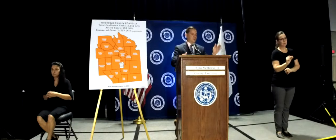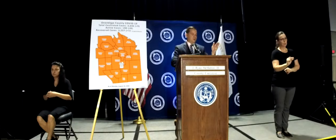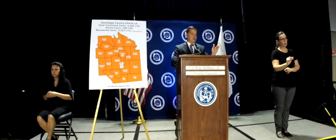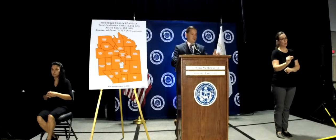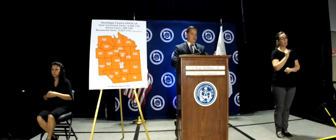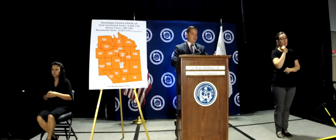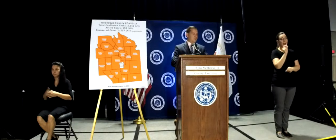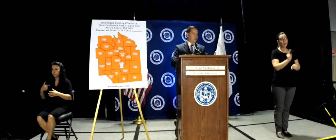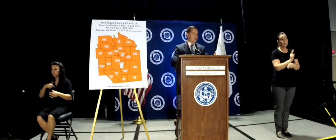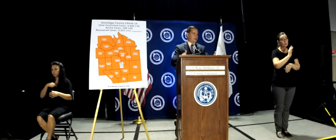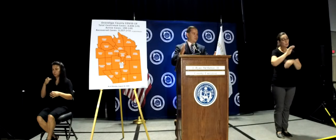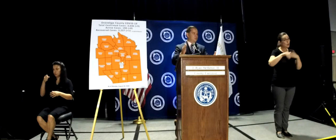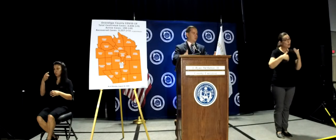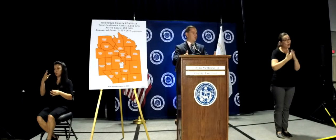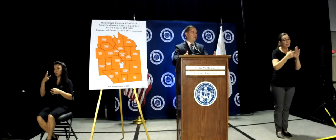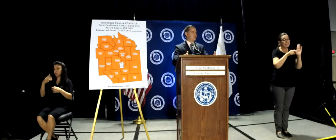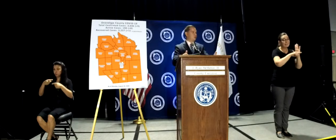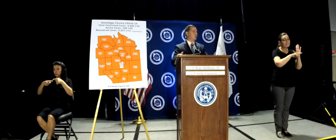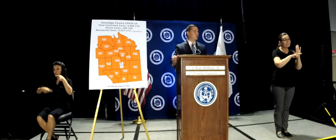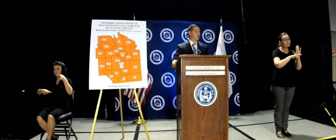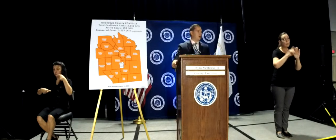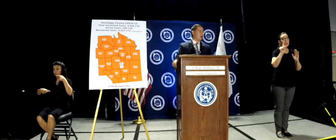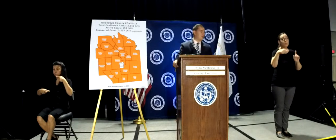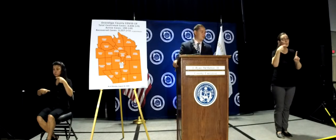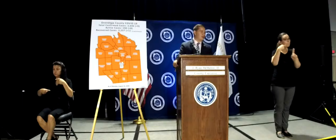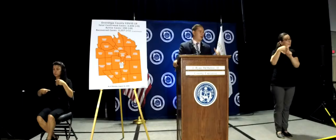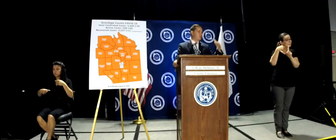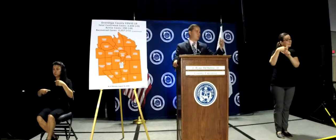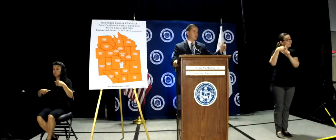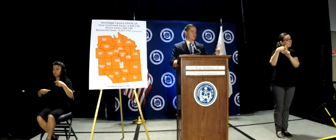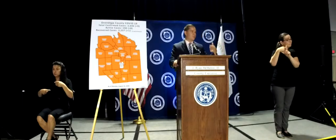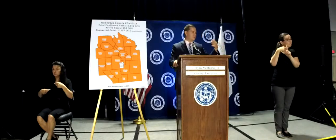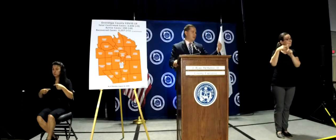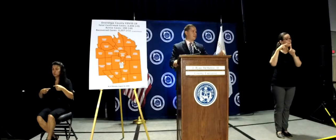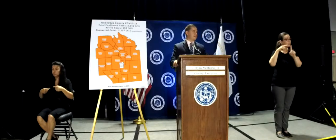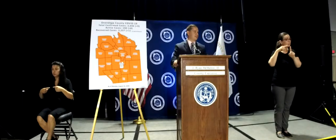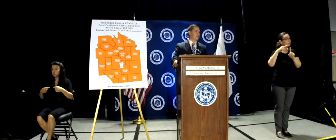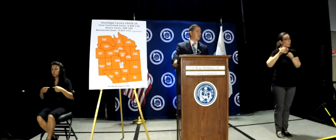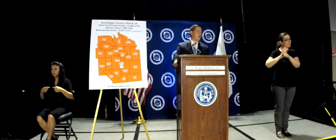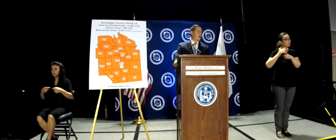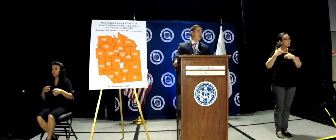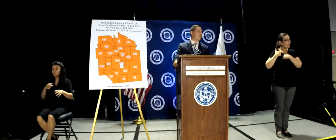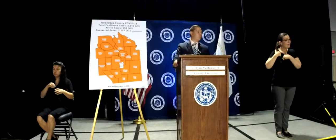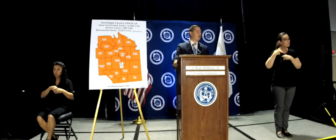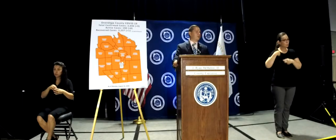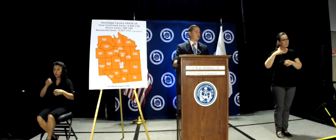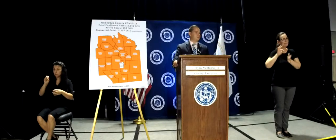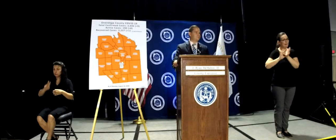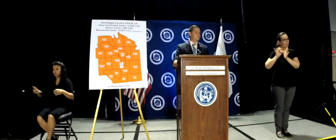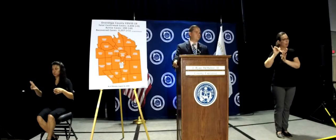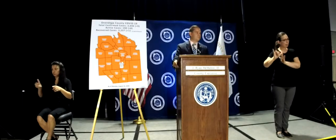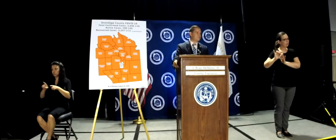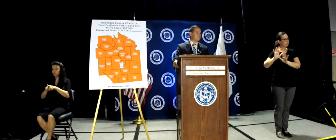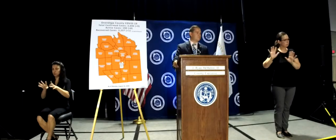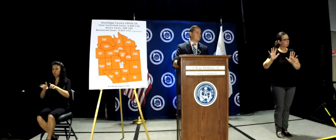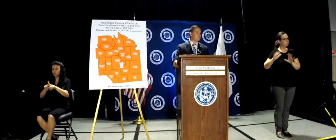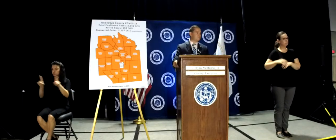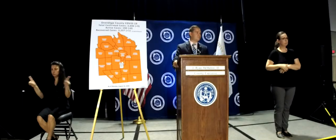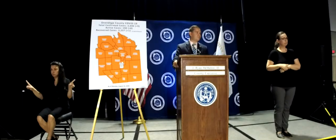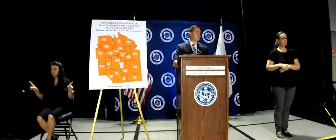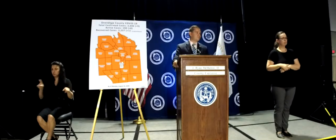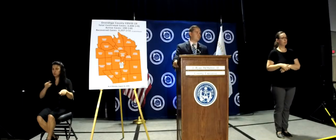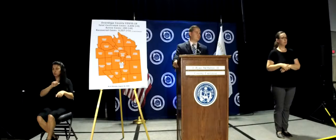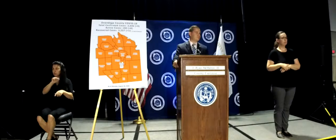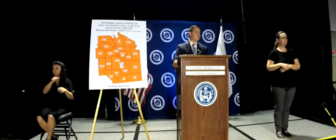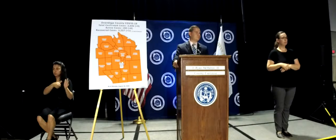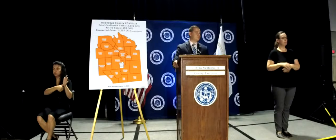you without SU, with SU, because they are doing so much testing every week. But, and it's